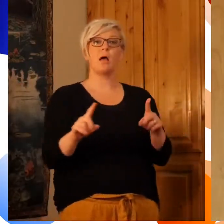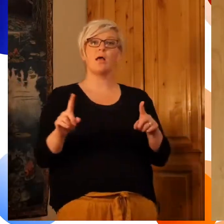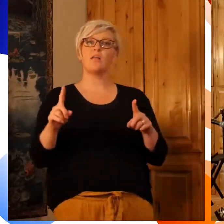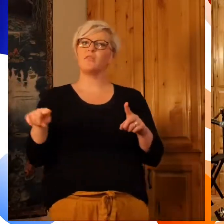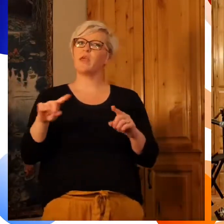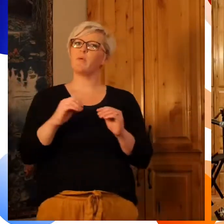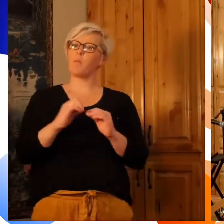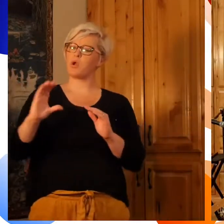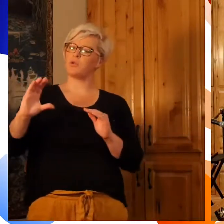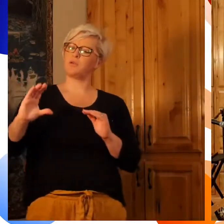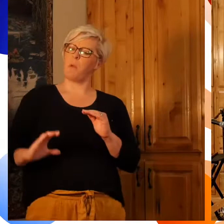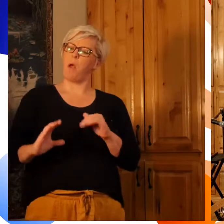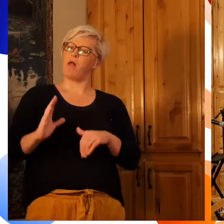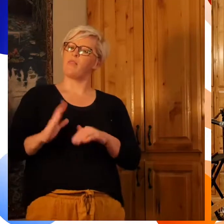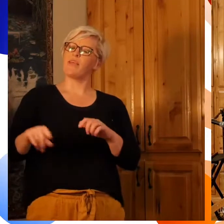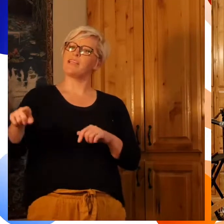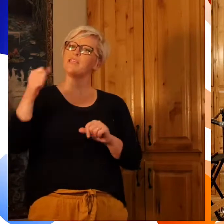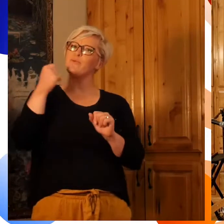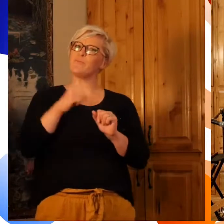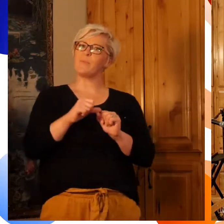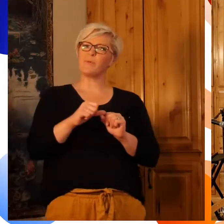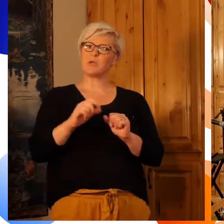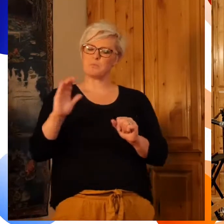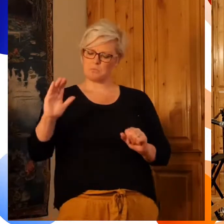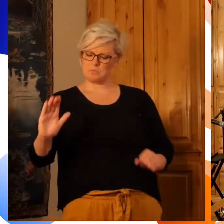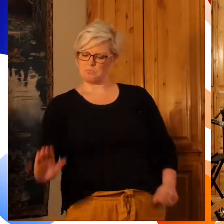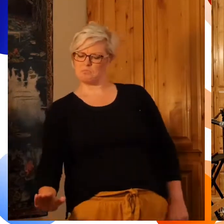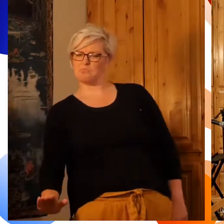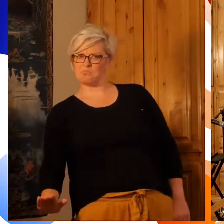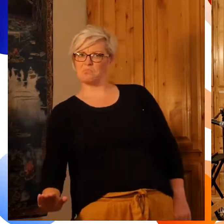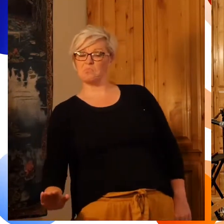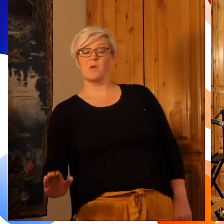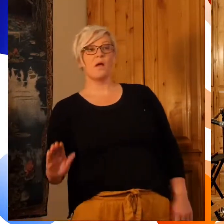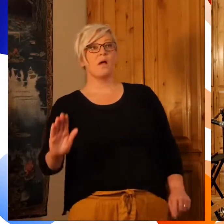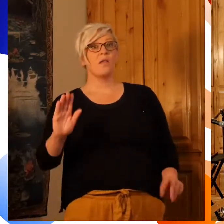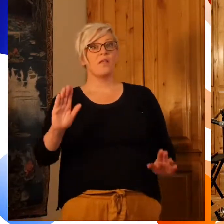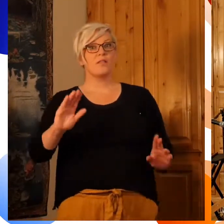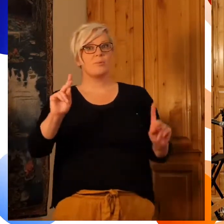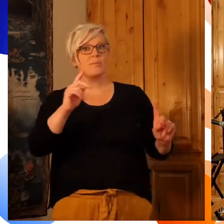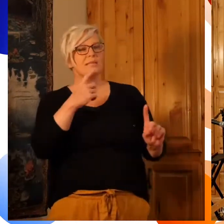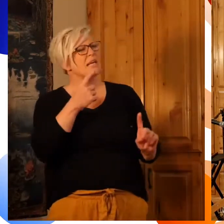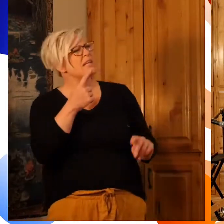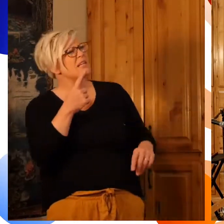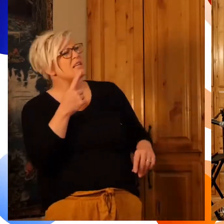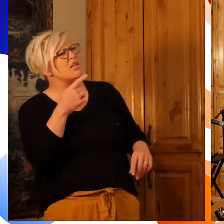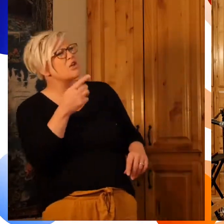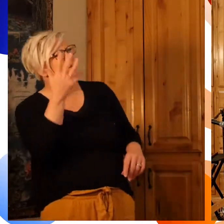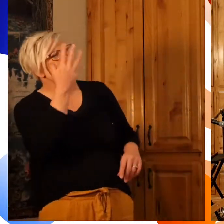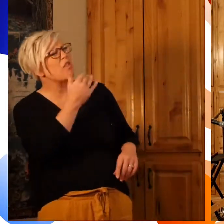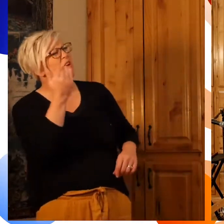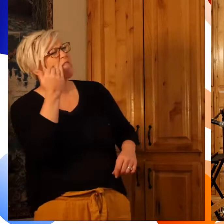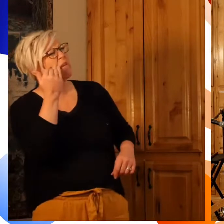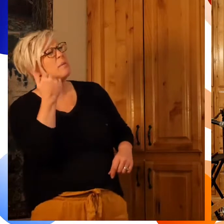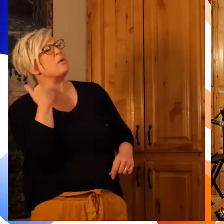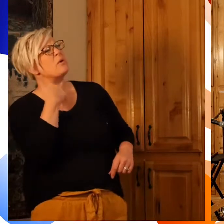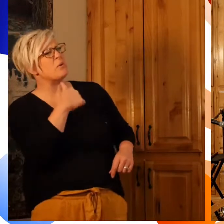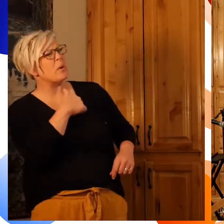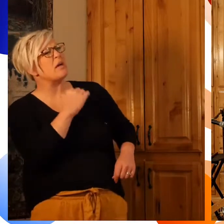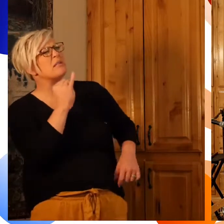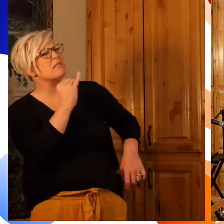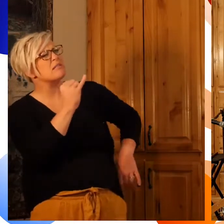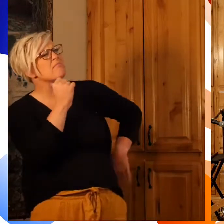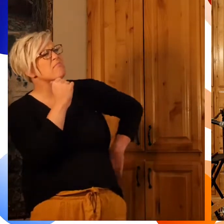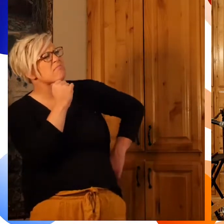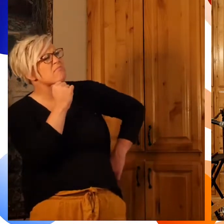you know, about yay tall. And the little people also said, "You look very familiar to us, too," they said, and